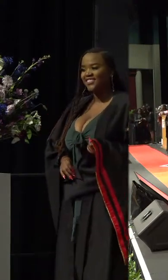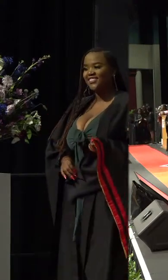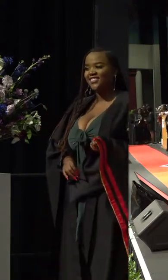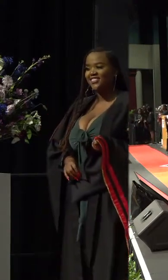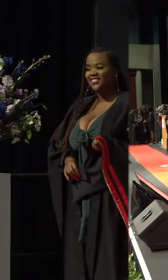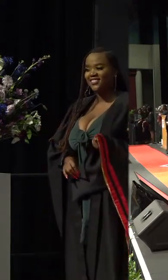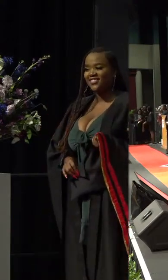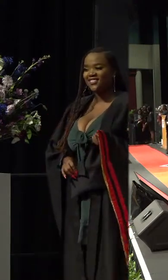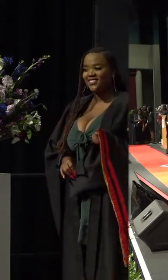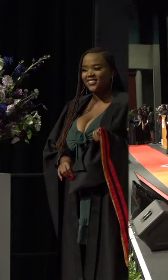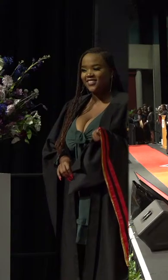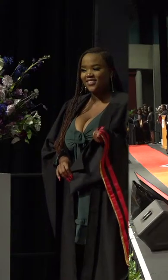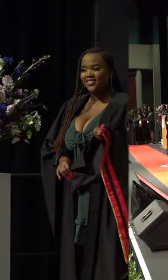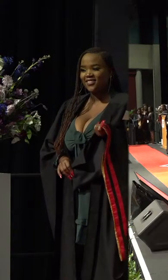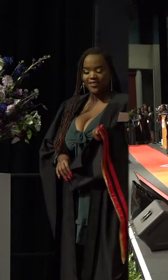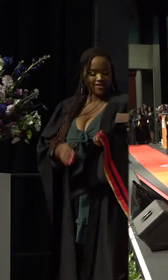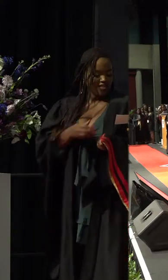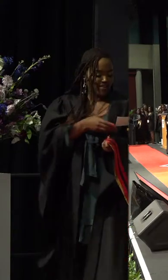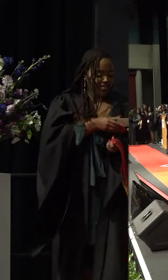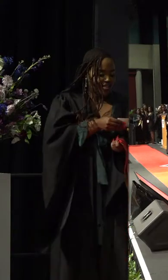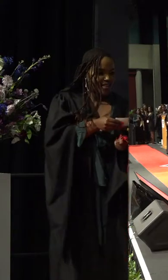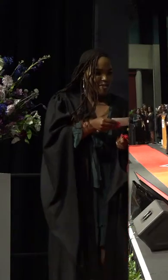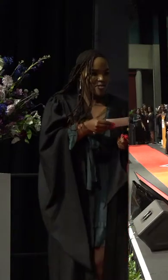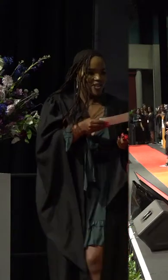Siphephile Prisca Matuna.